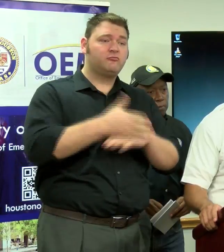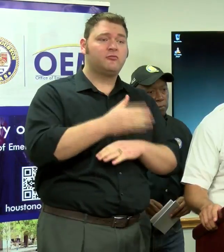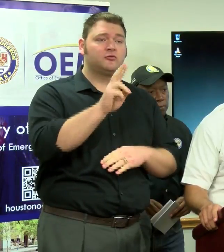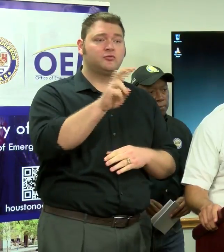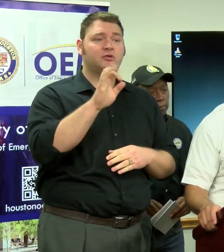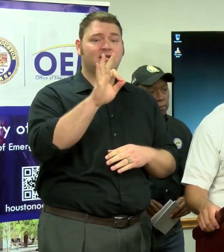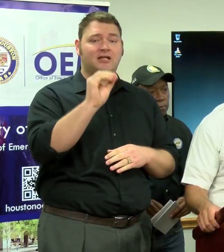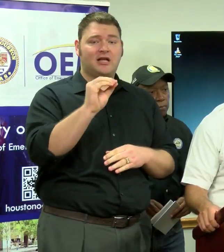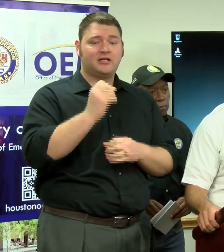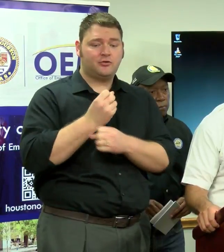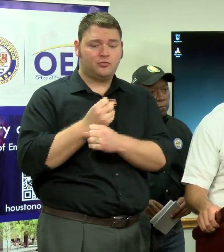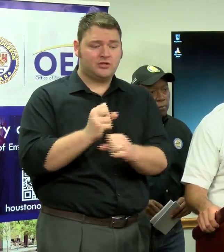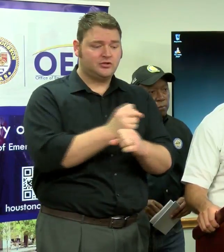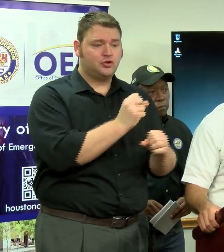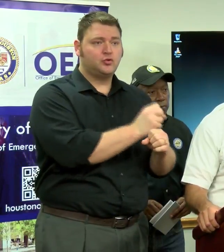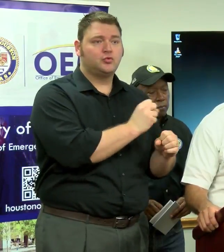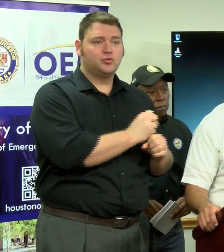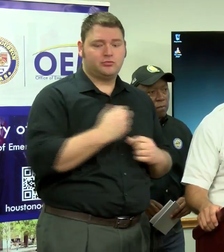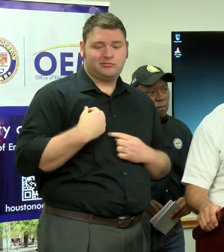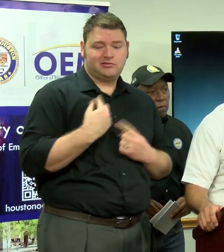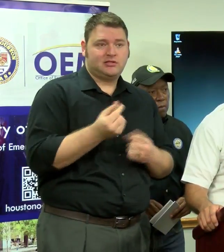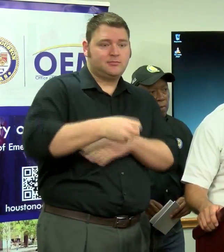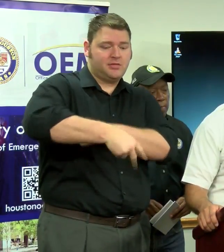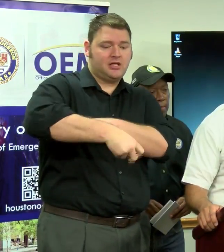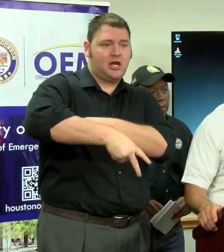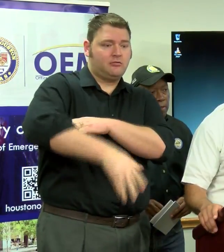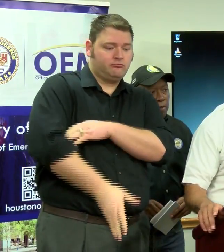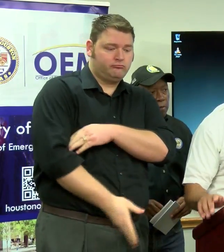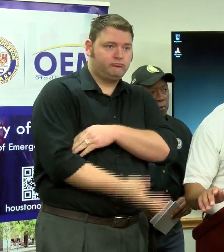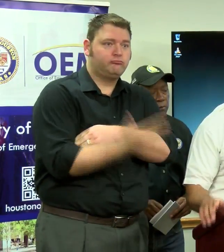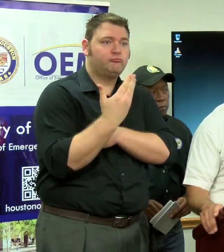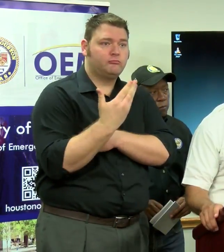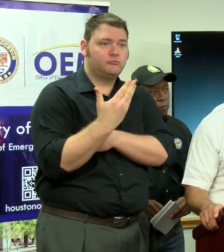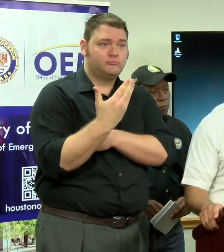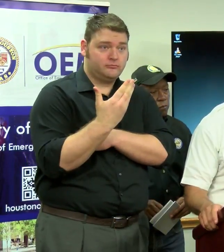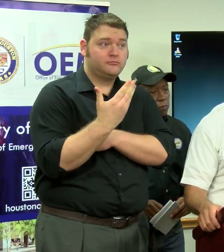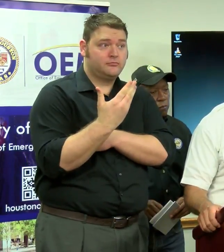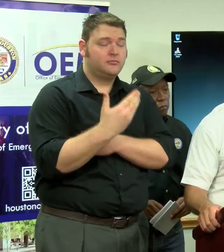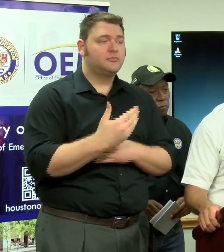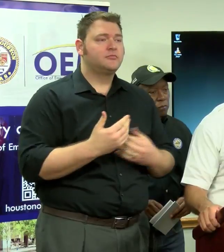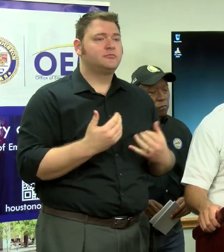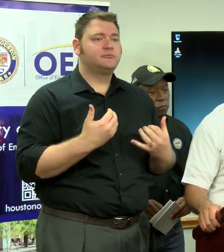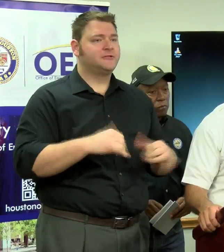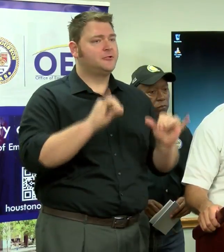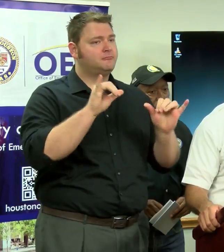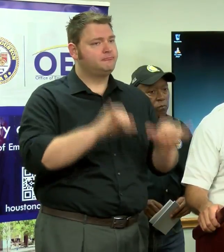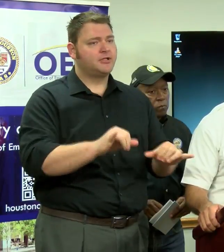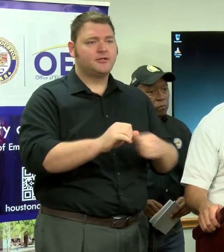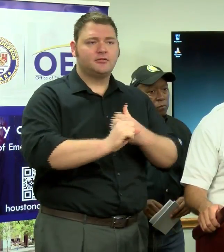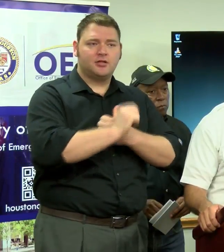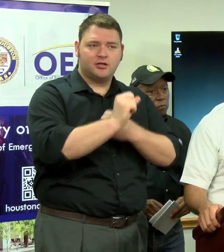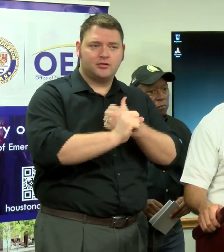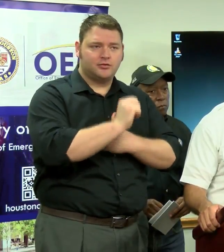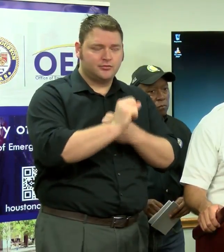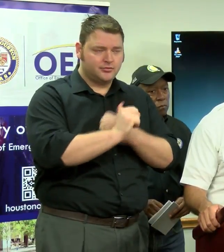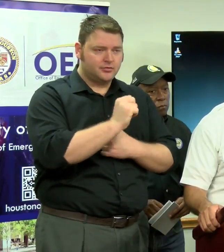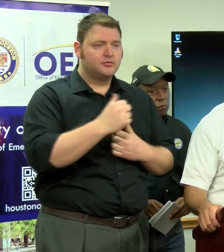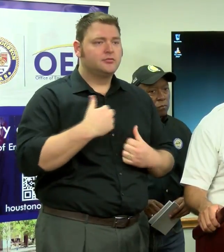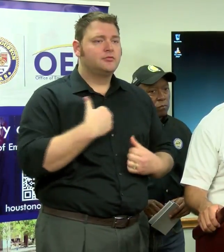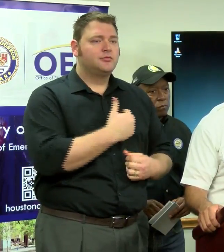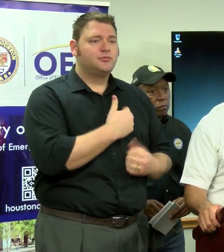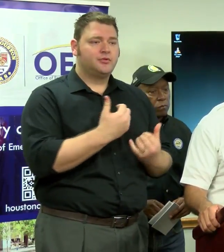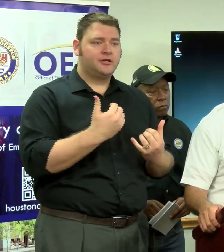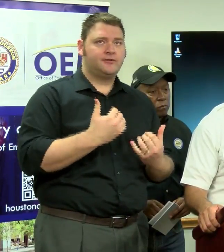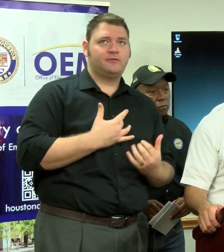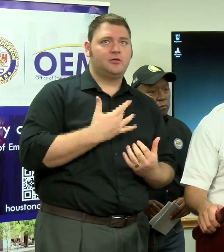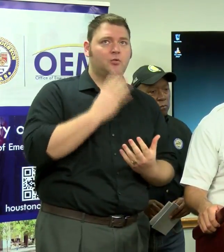water rescues in the last since midnight last night. So it's still a very dangerous situation out there. We're expecting more